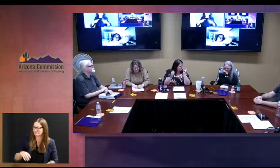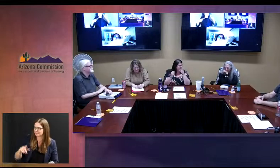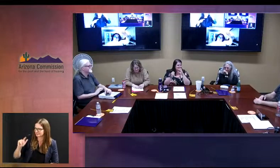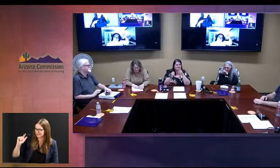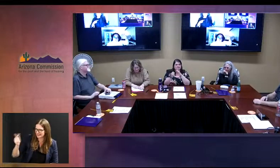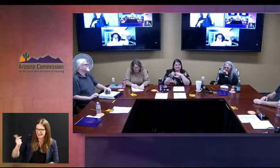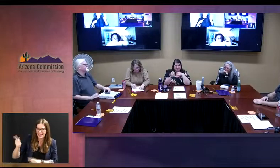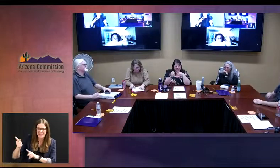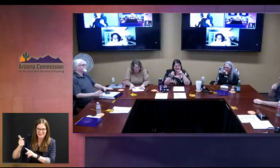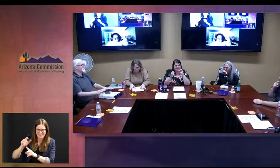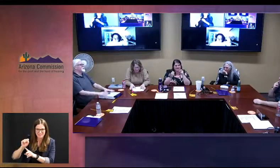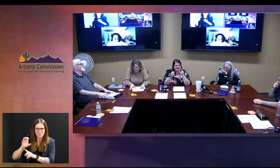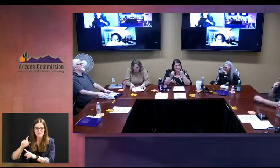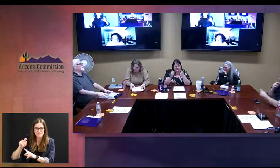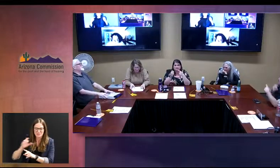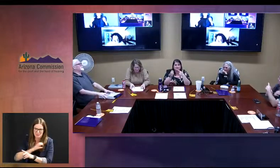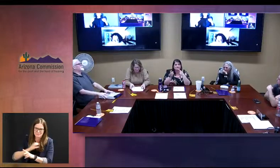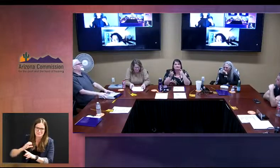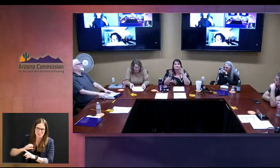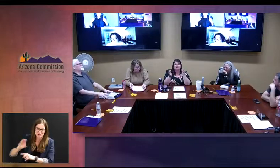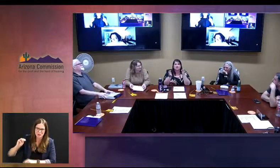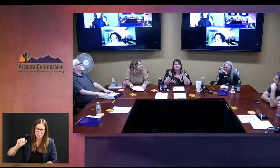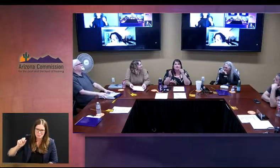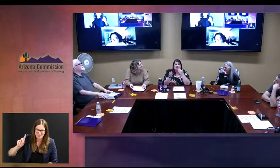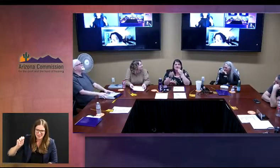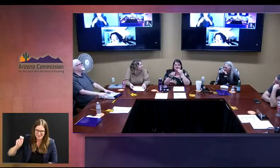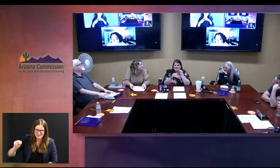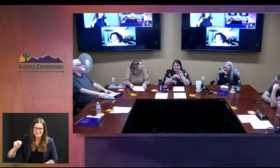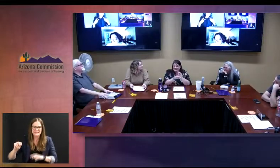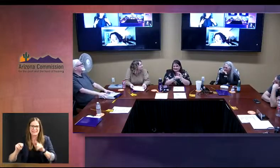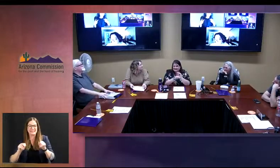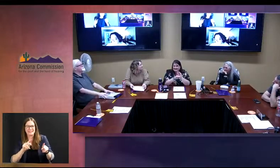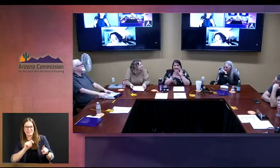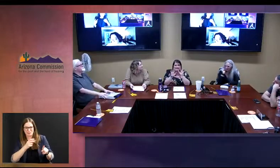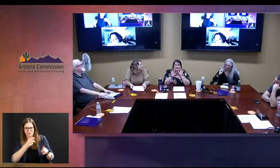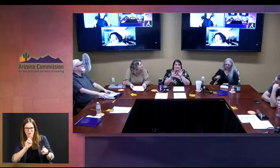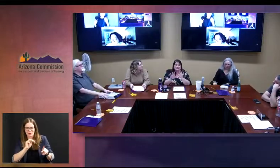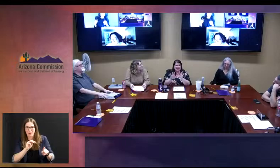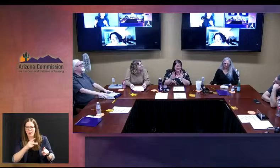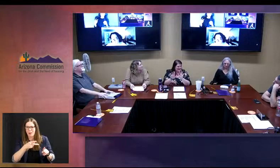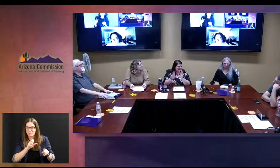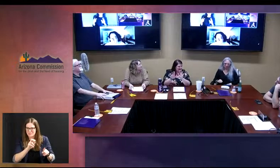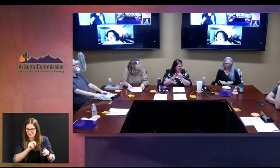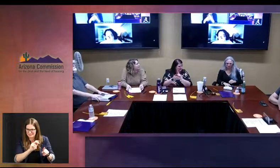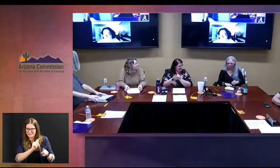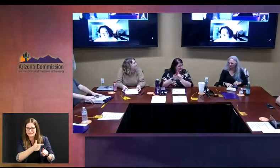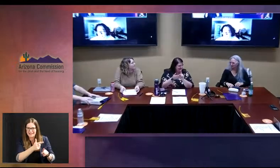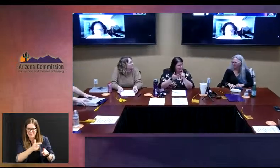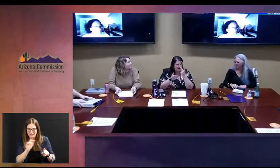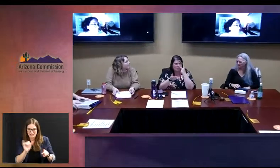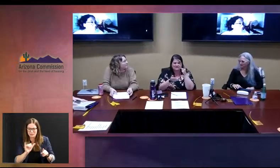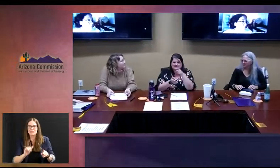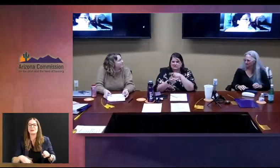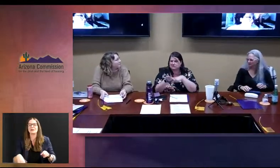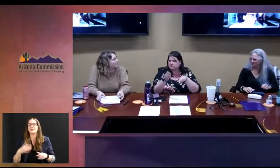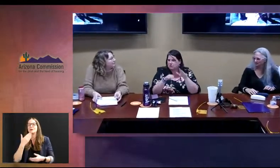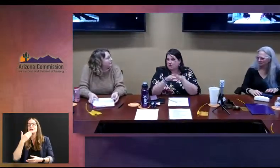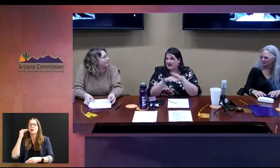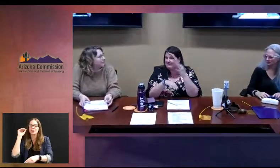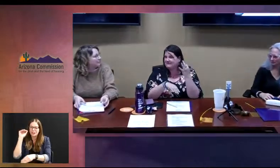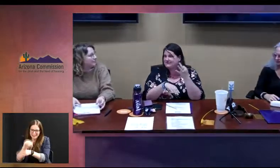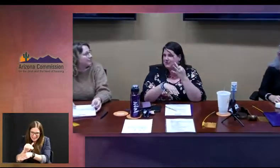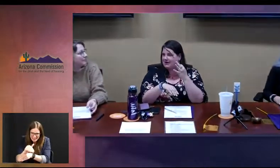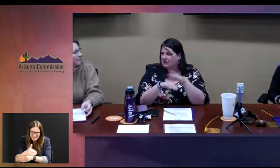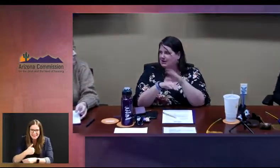Commissioner Madsen and from Commissioner Thompson. Good night. Have a great rest